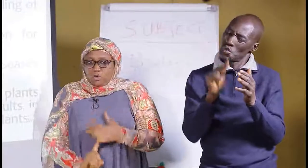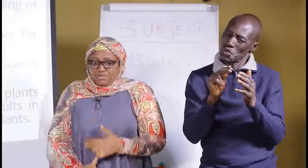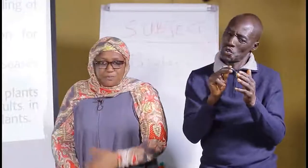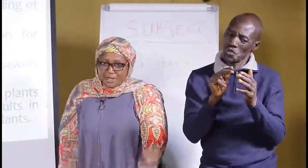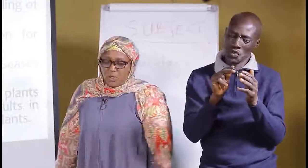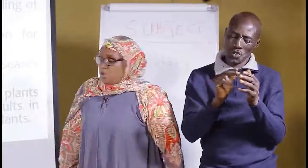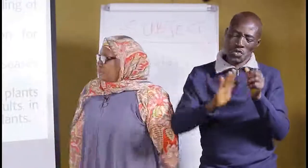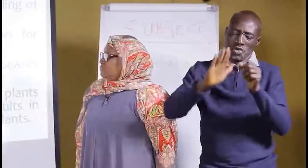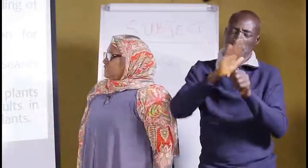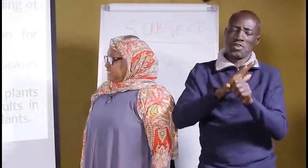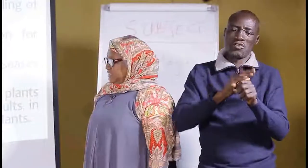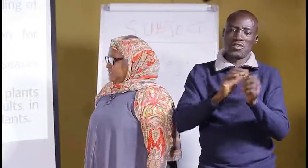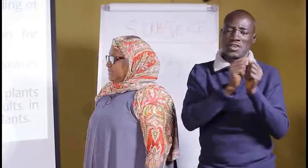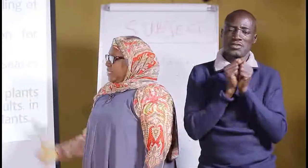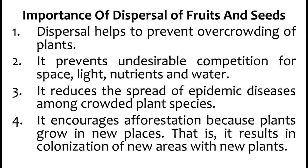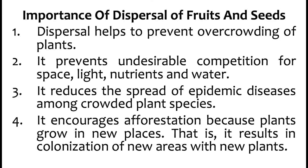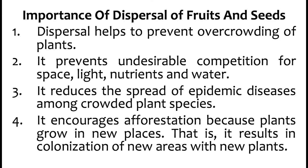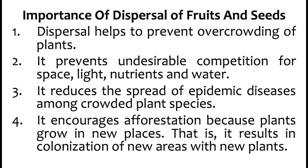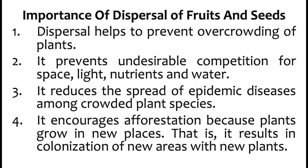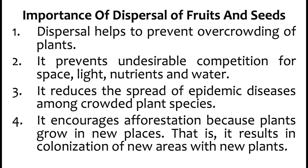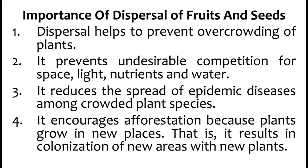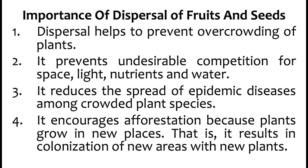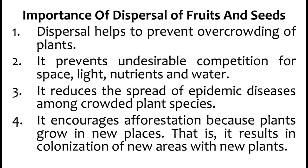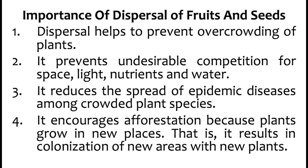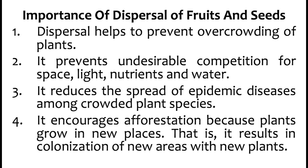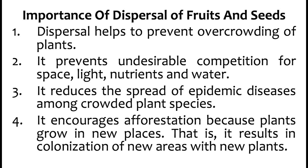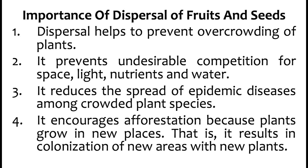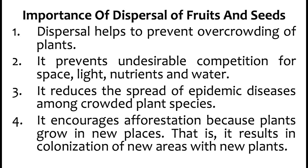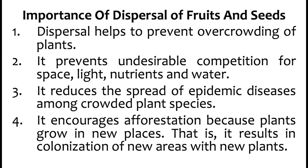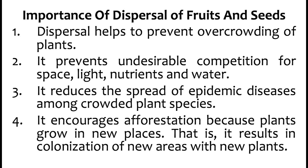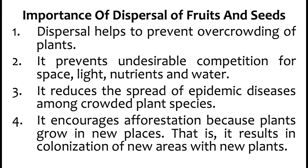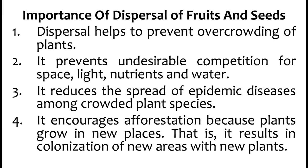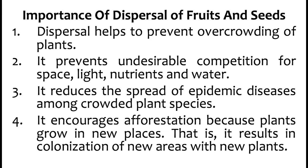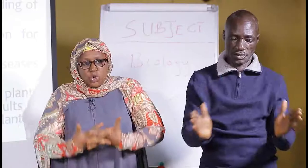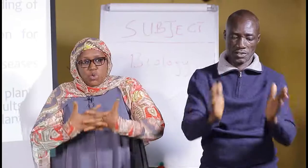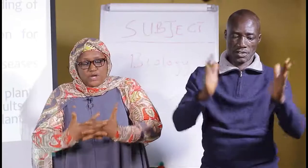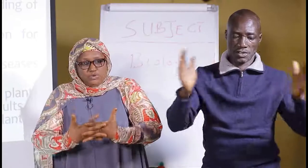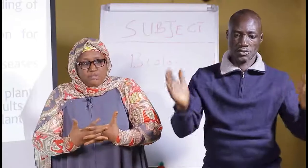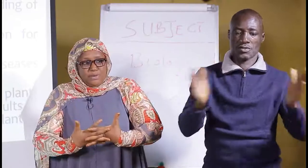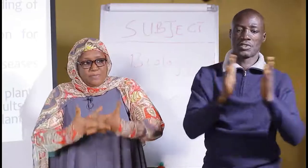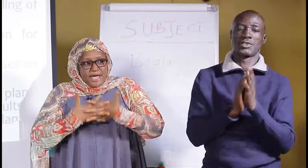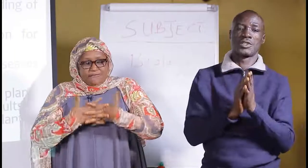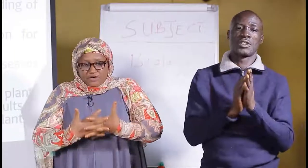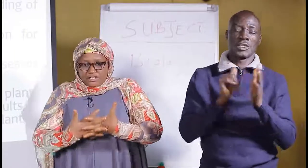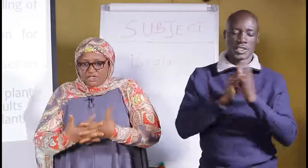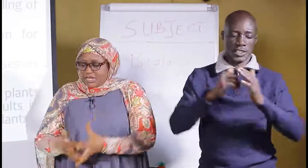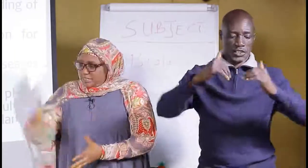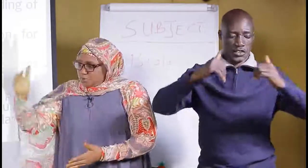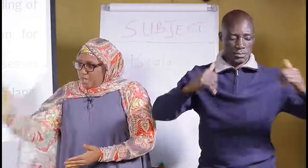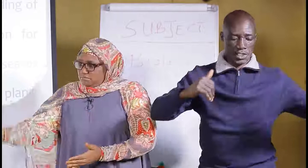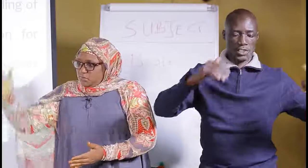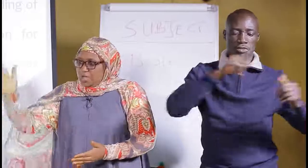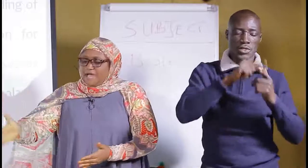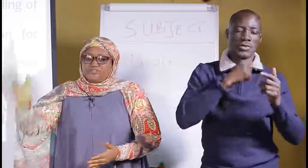and there won't be spread of diseases. Number 4 is it encourages afforestation. What we mean by afforestation